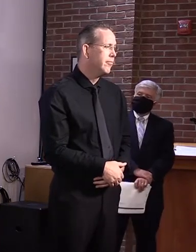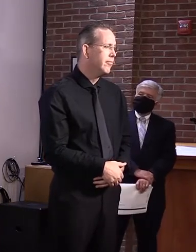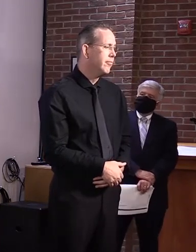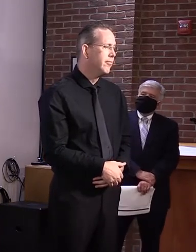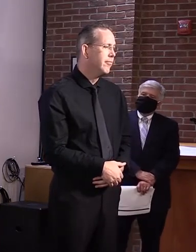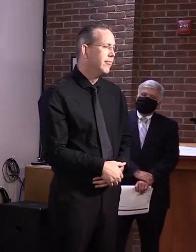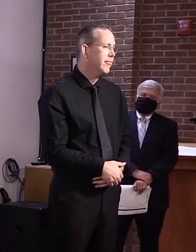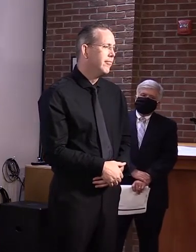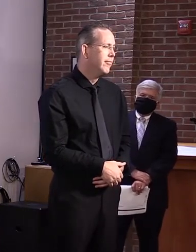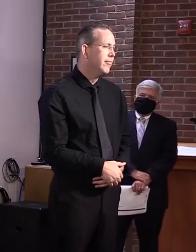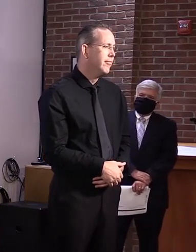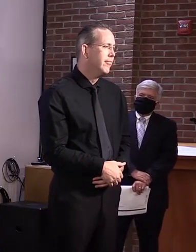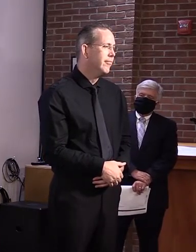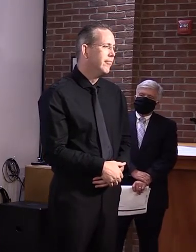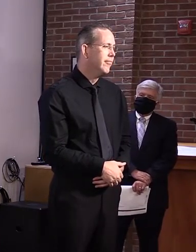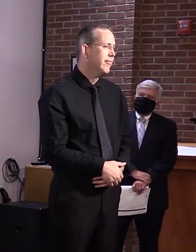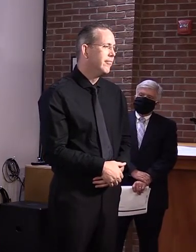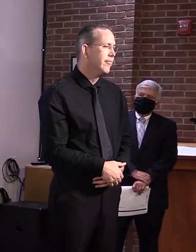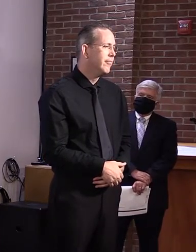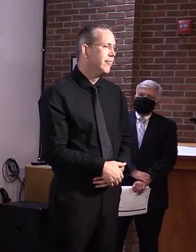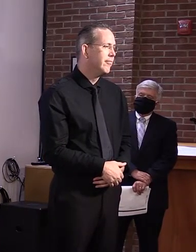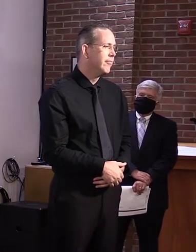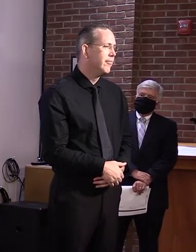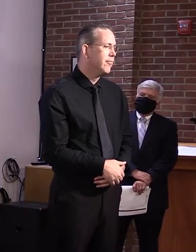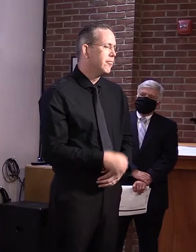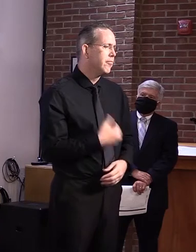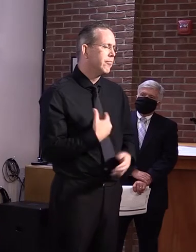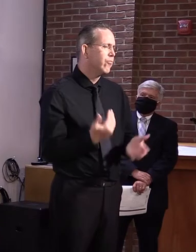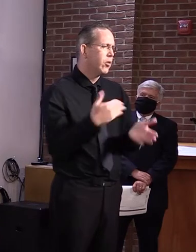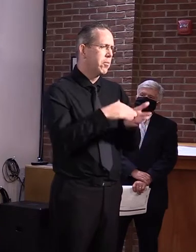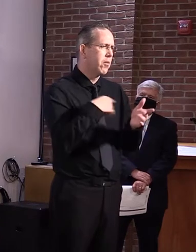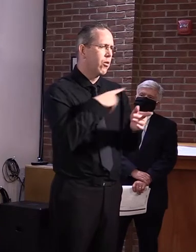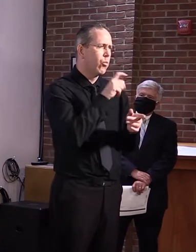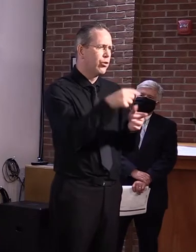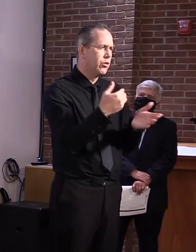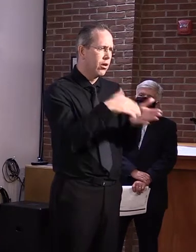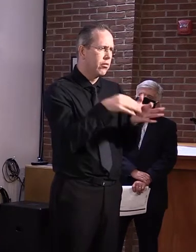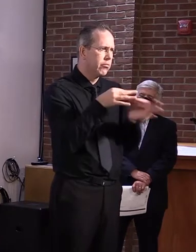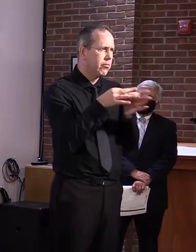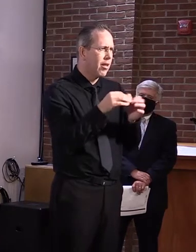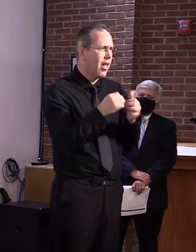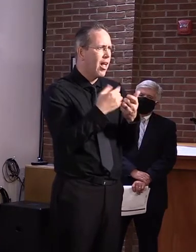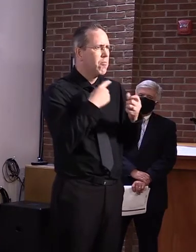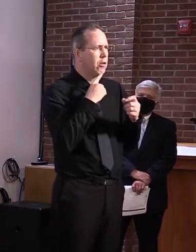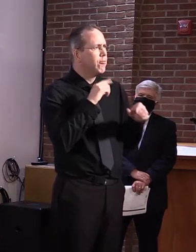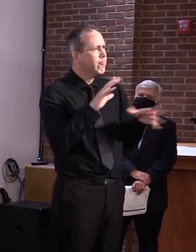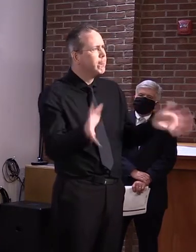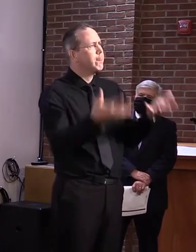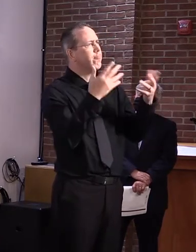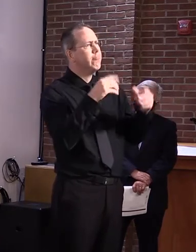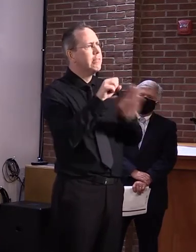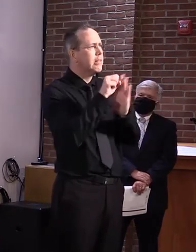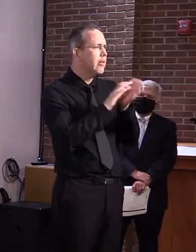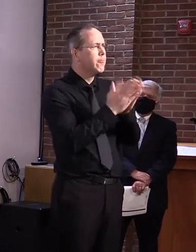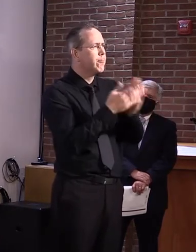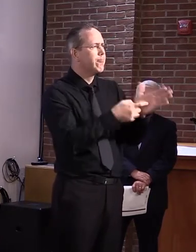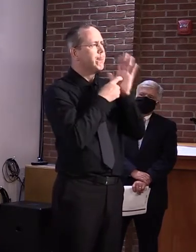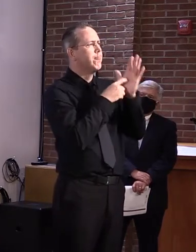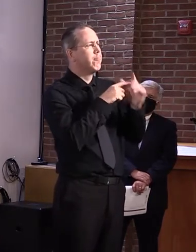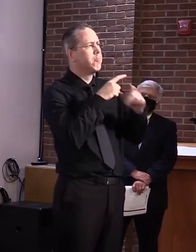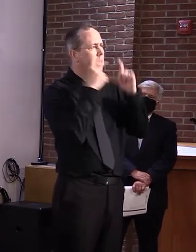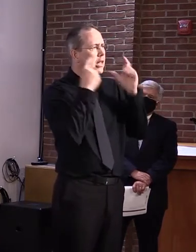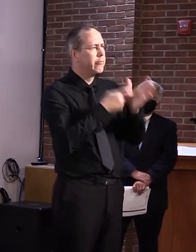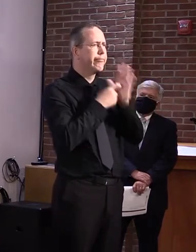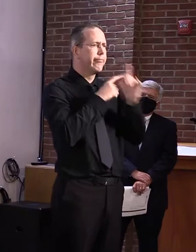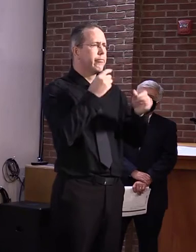have a statewide so everybody's treated the same? Yeah, well, again, I don't think it's we don't have I don't think there's